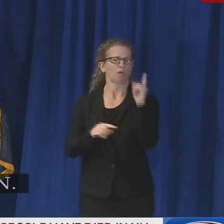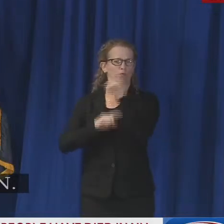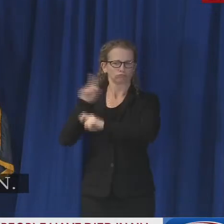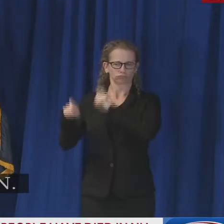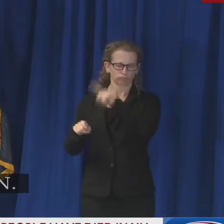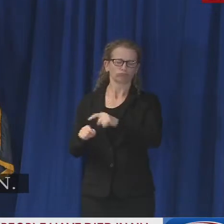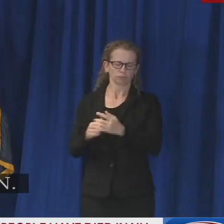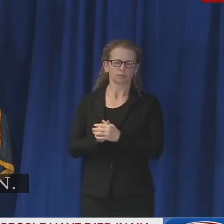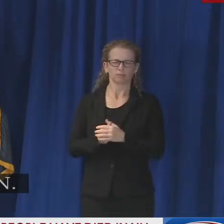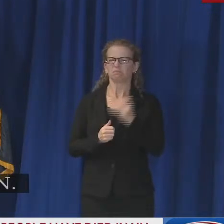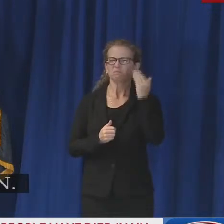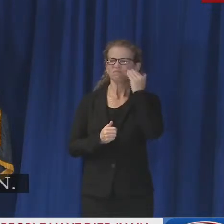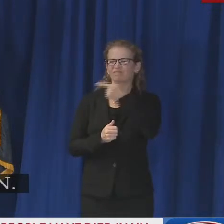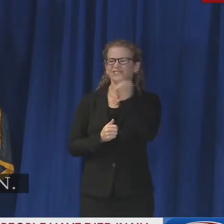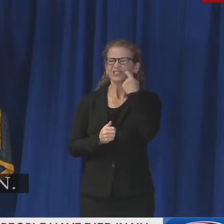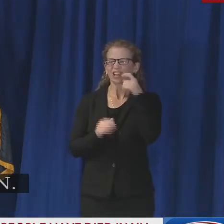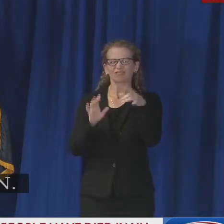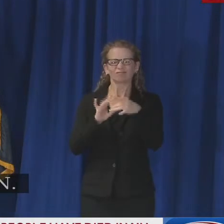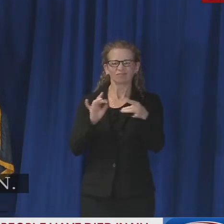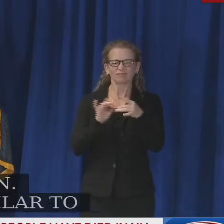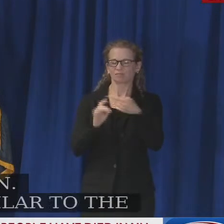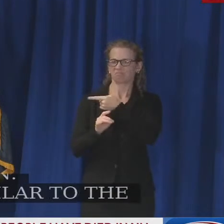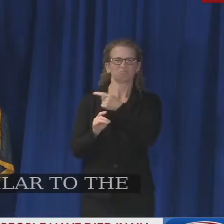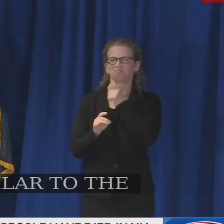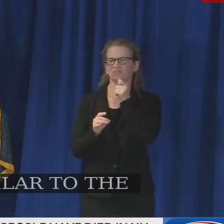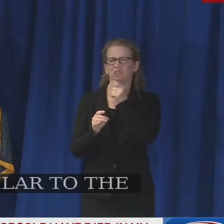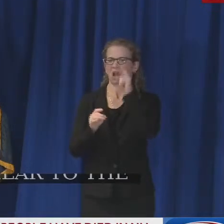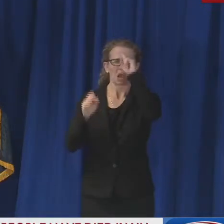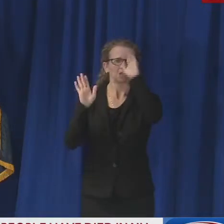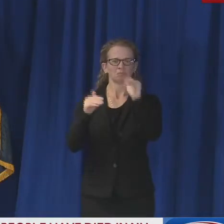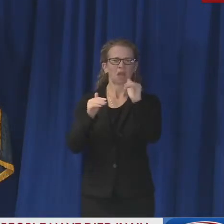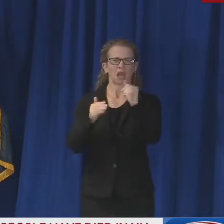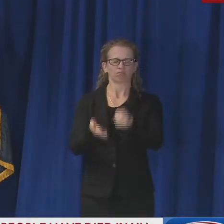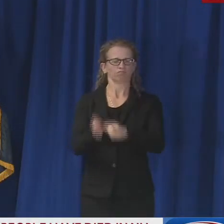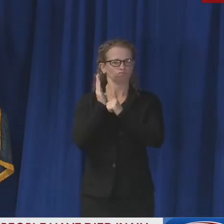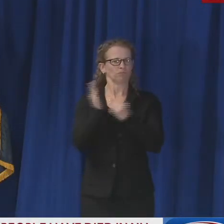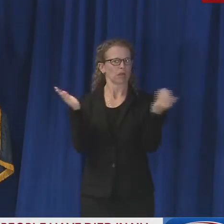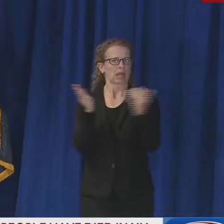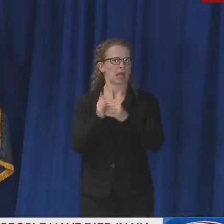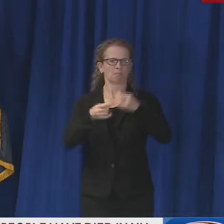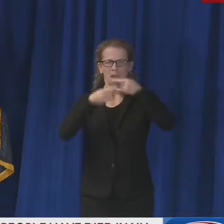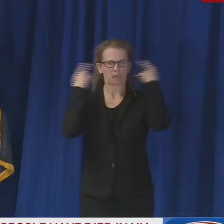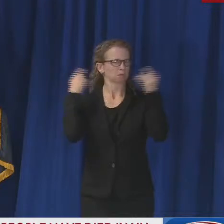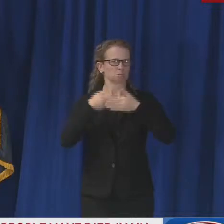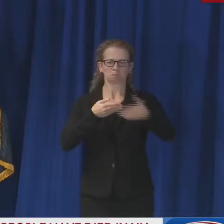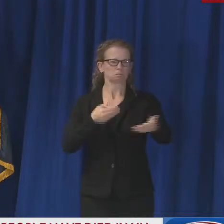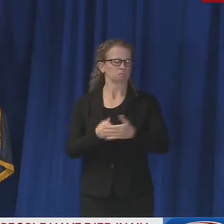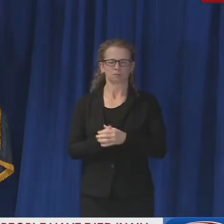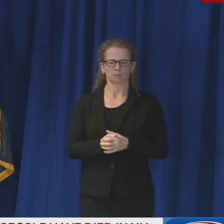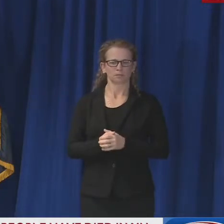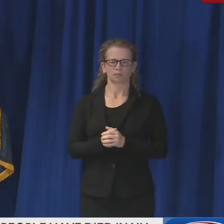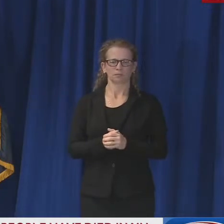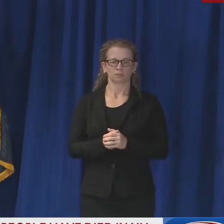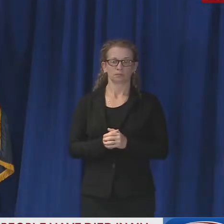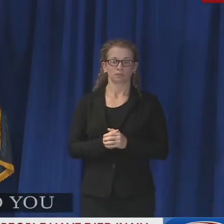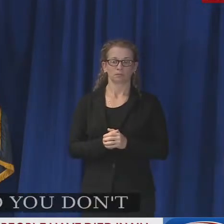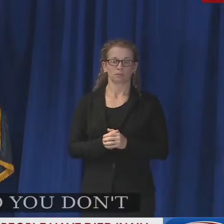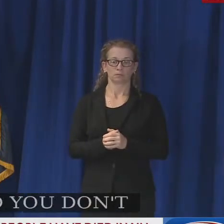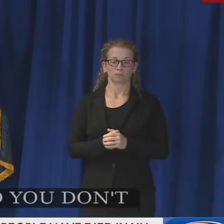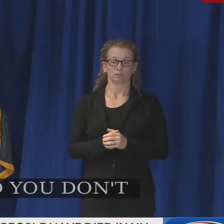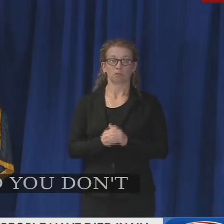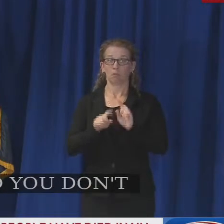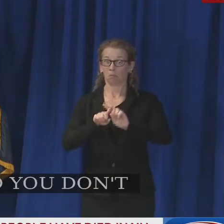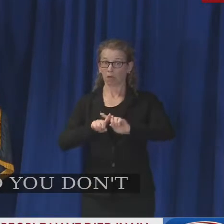I know, Governor, you just said that you do not intend to have a statewide mask mandate, but seeing that we are